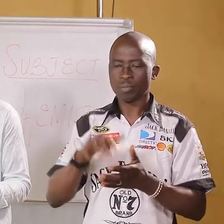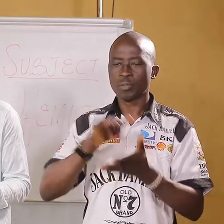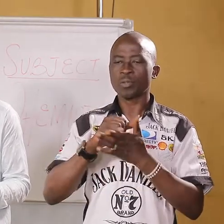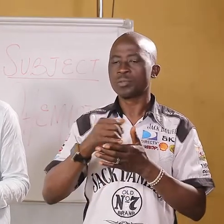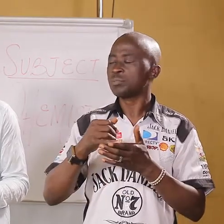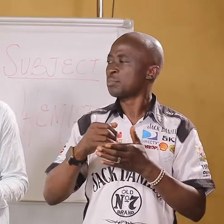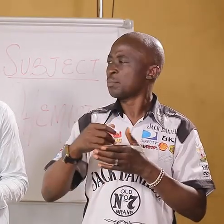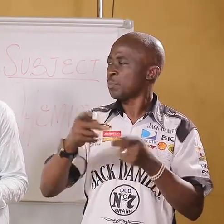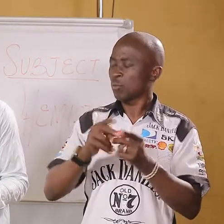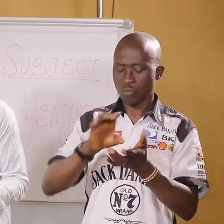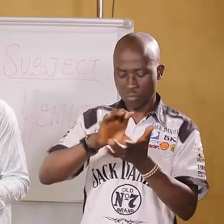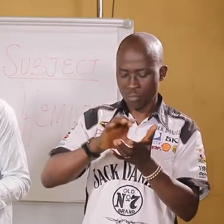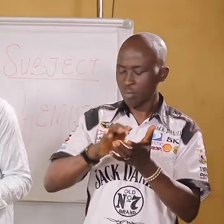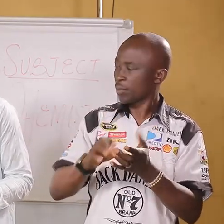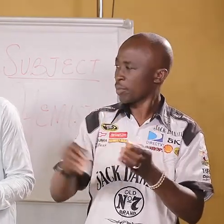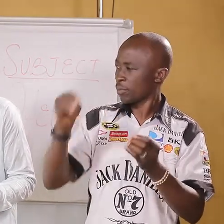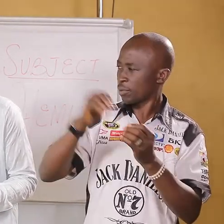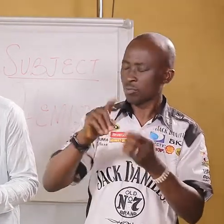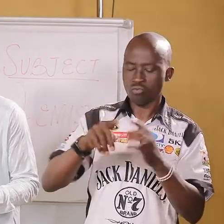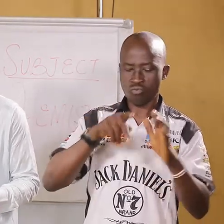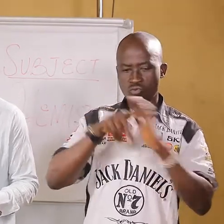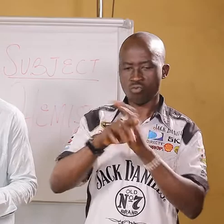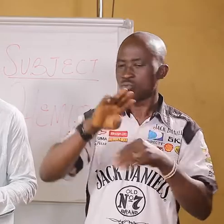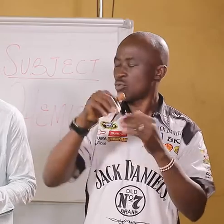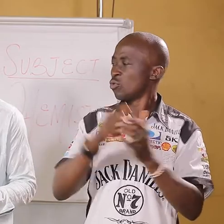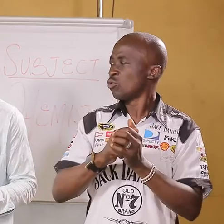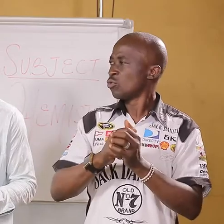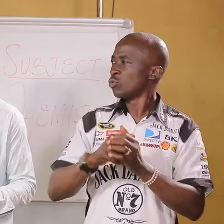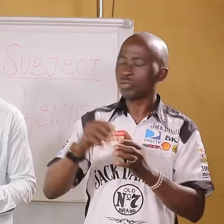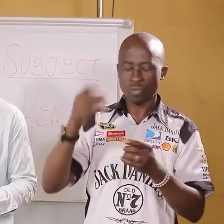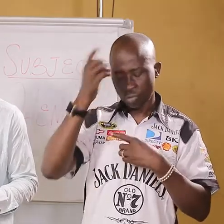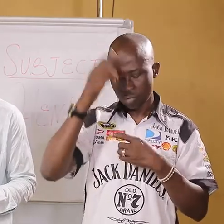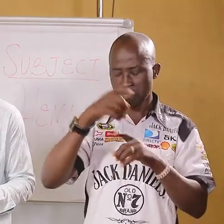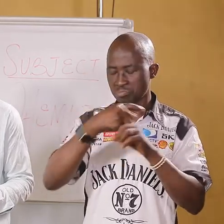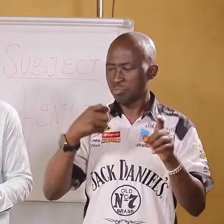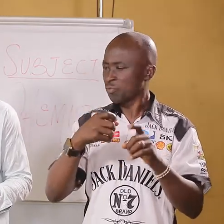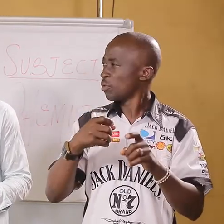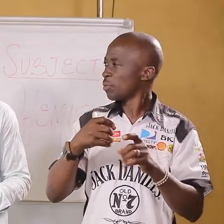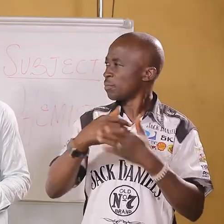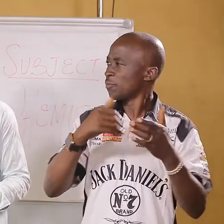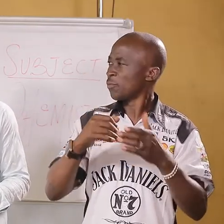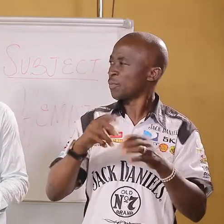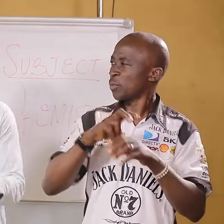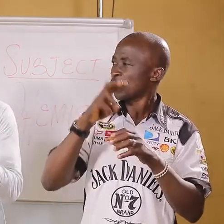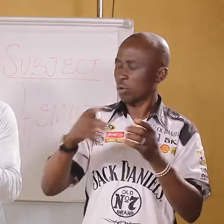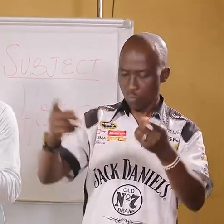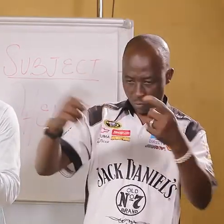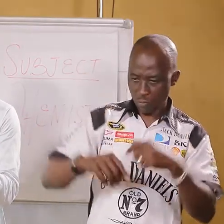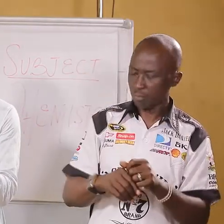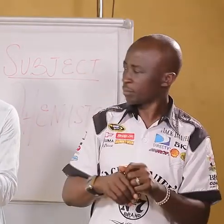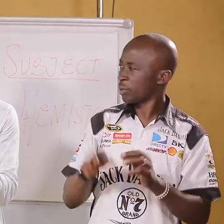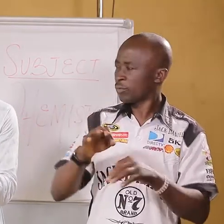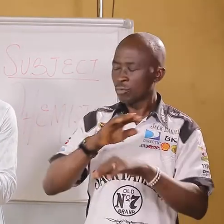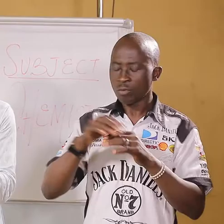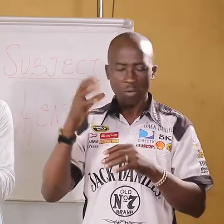because chlorine is added to kill all the germs before the water is being transported. So anytime you open and then the sound is not heard, that is to say